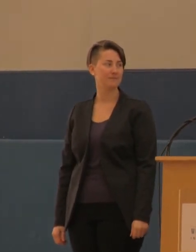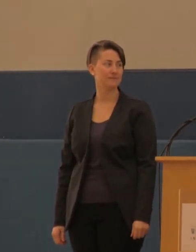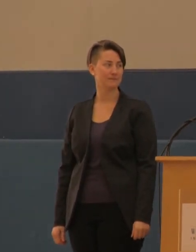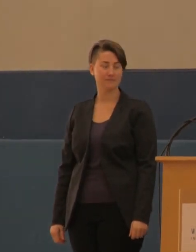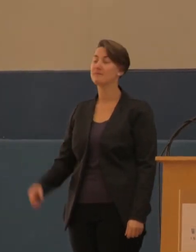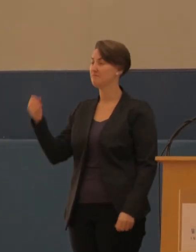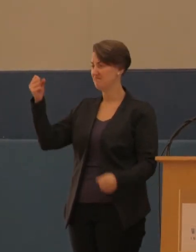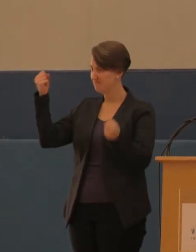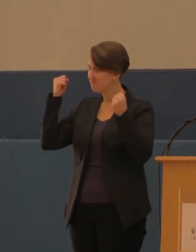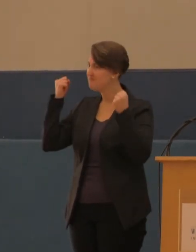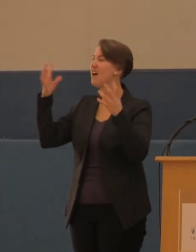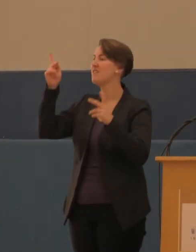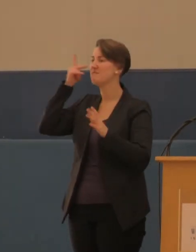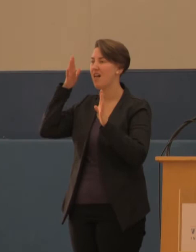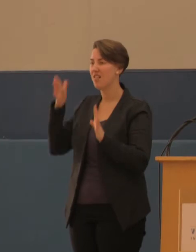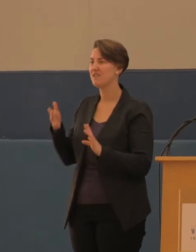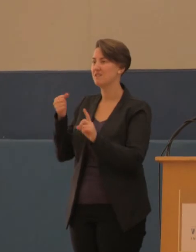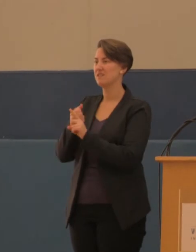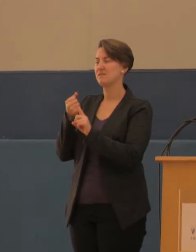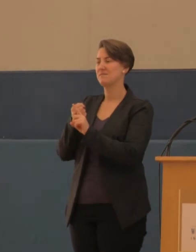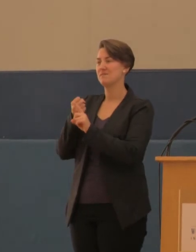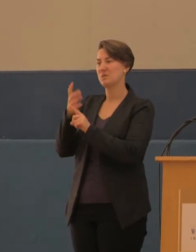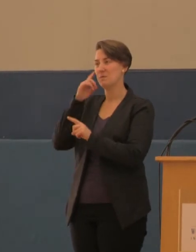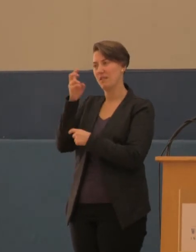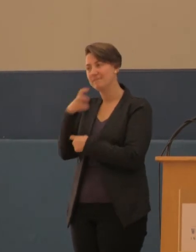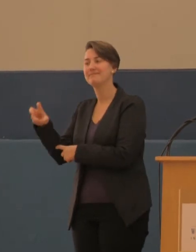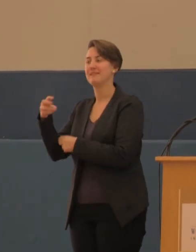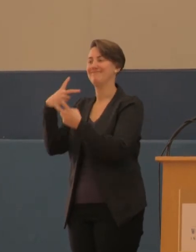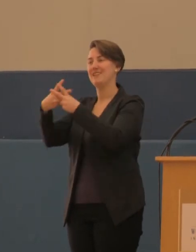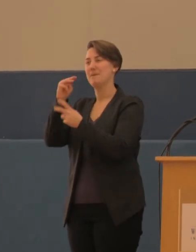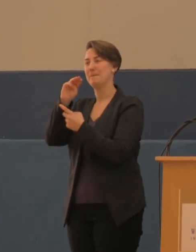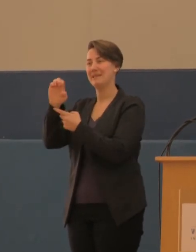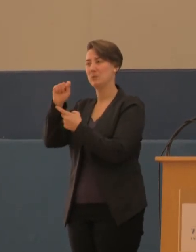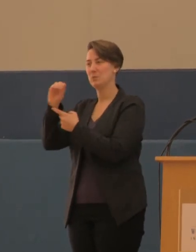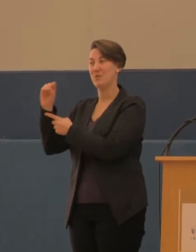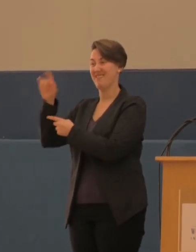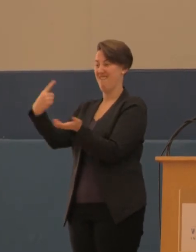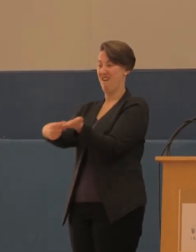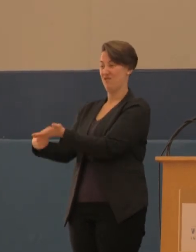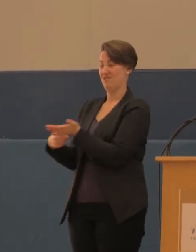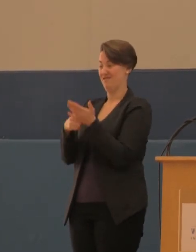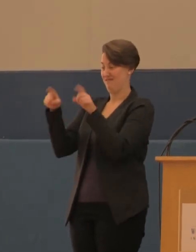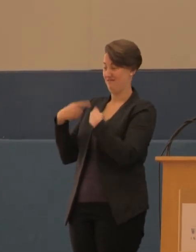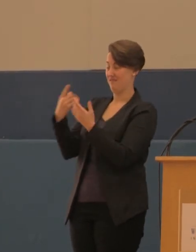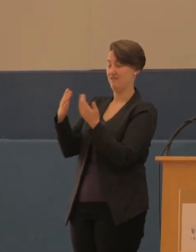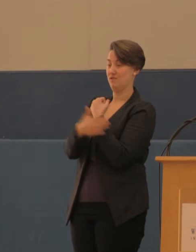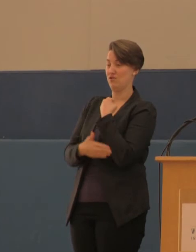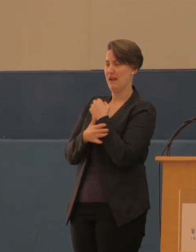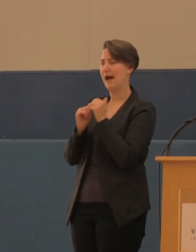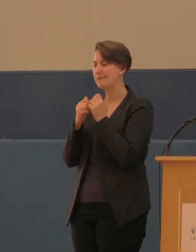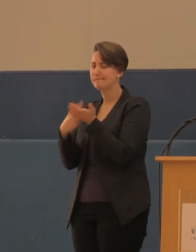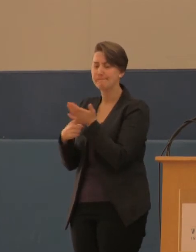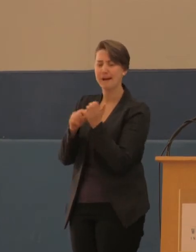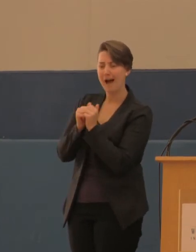Many politicians are not turning into the Me Too movement and the larger conversation in this country's been having over how to treat women